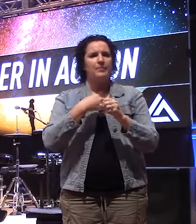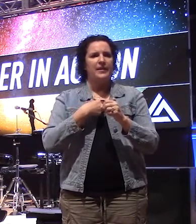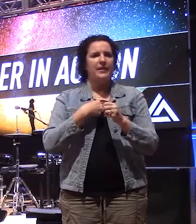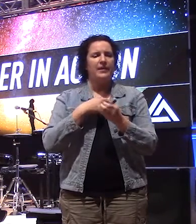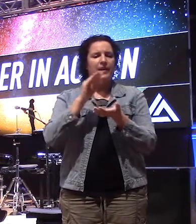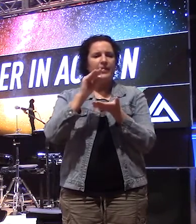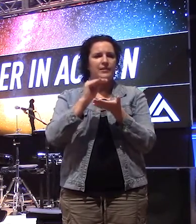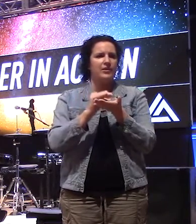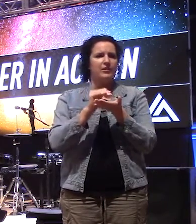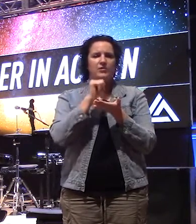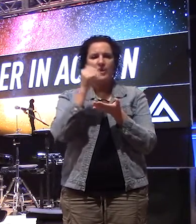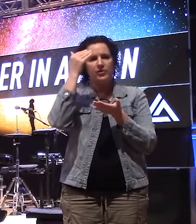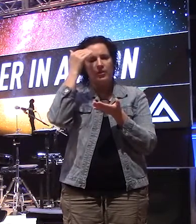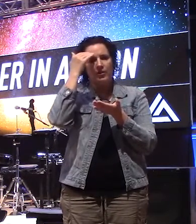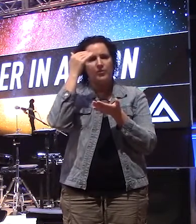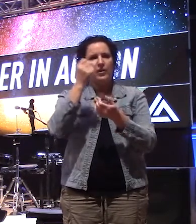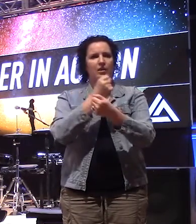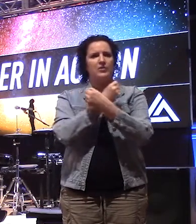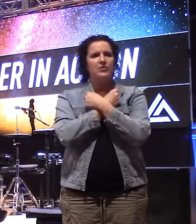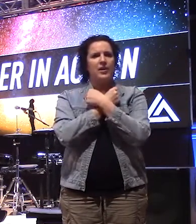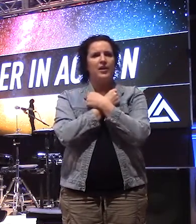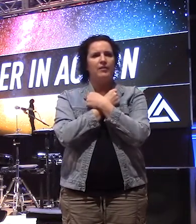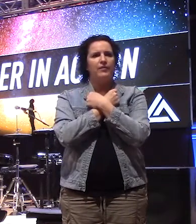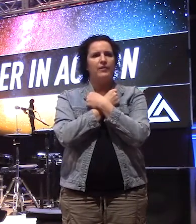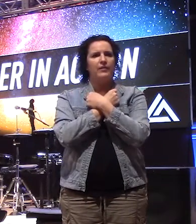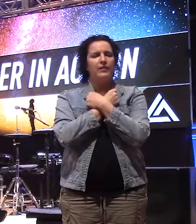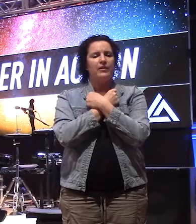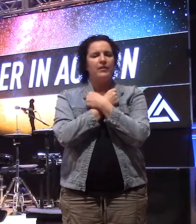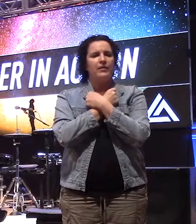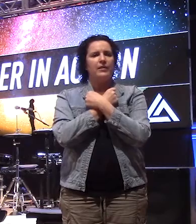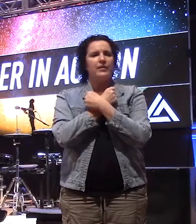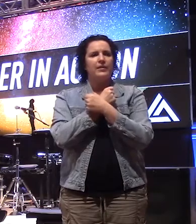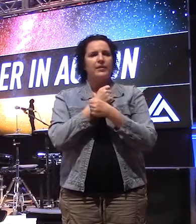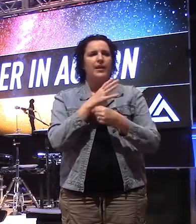and unknown, loved and prized by God alone.